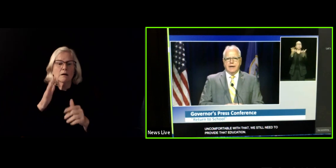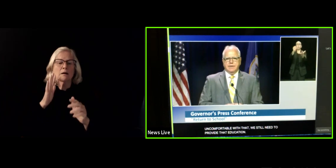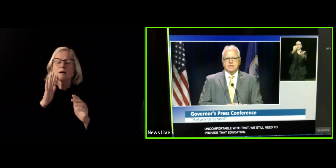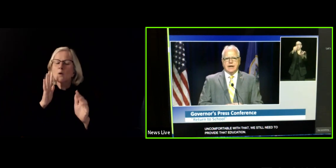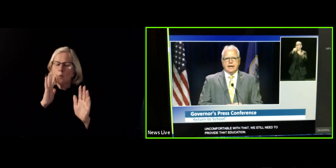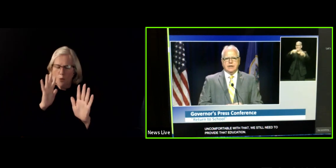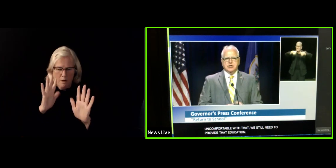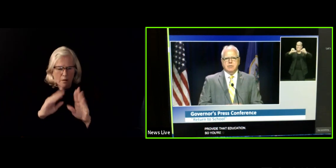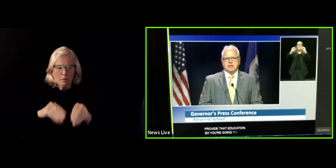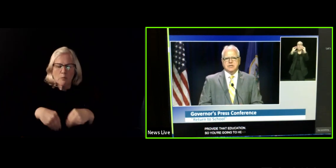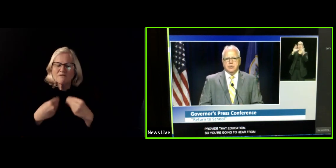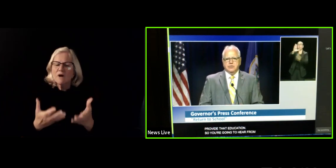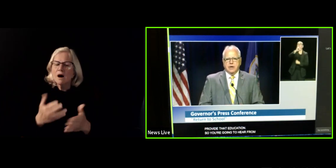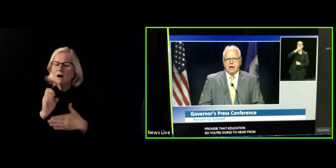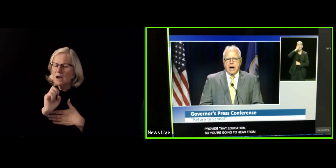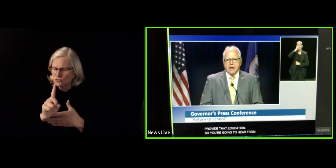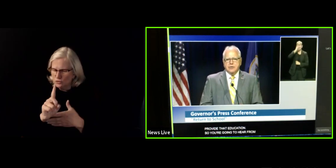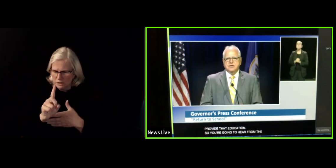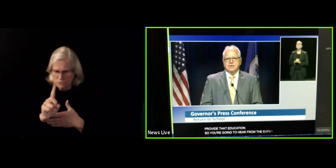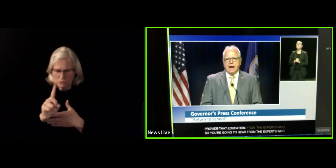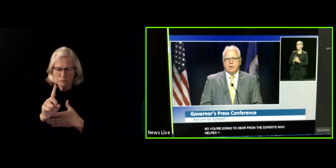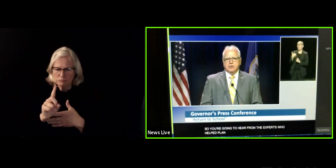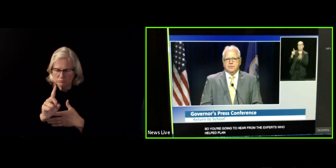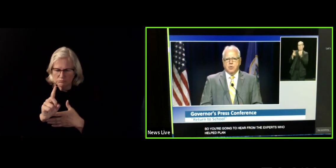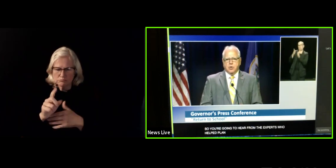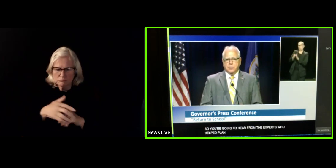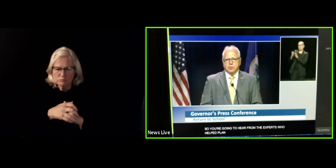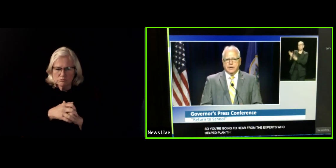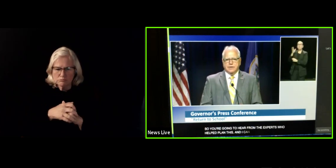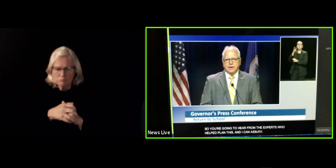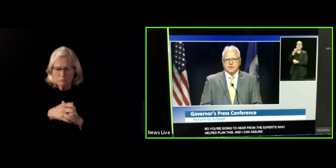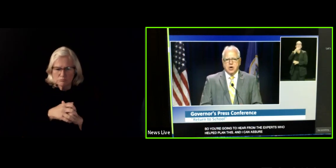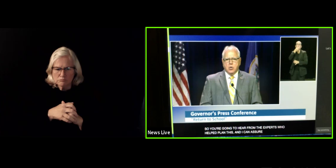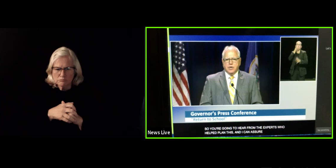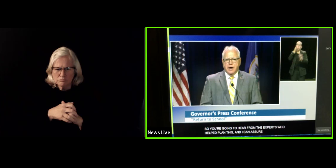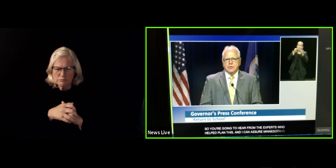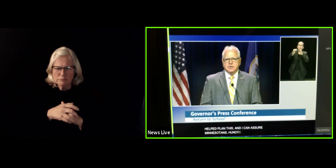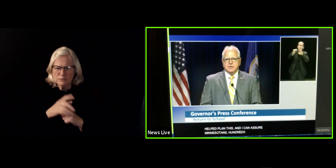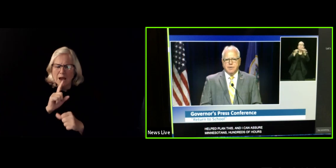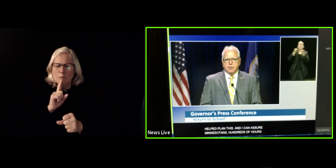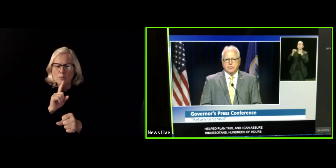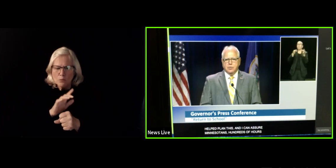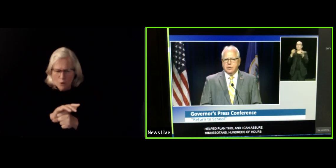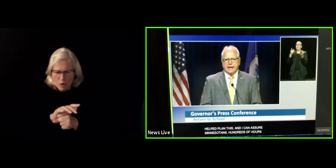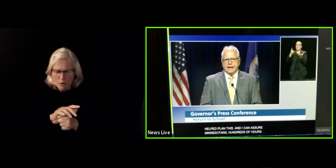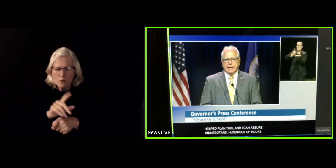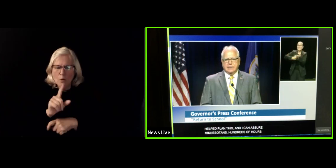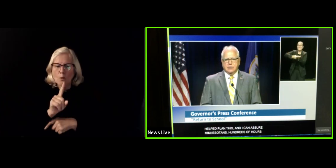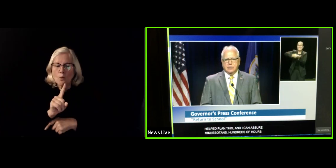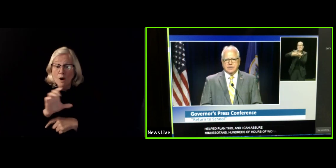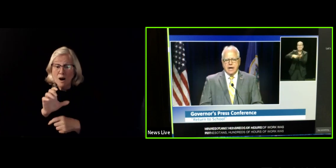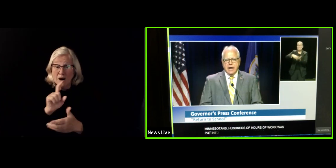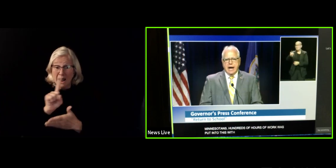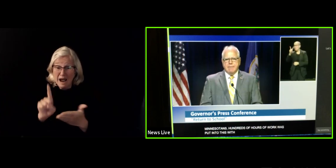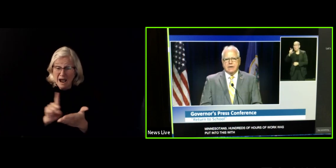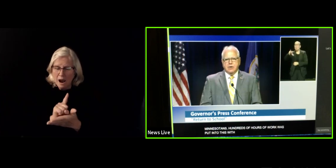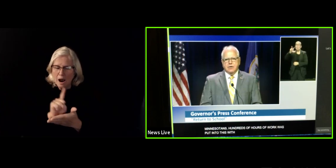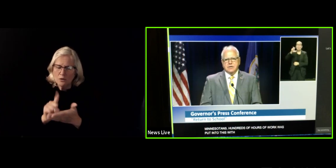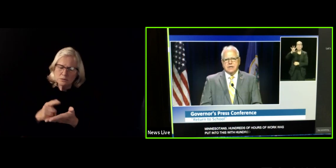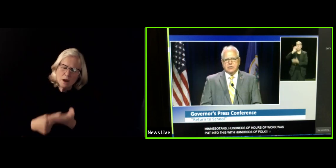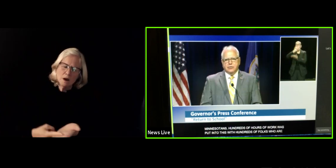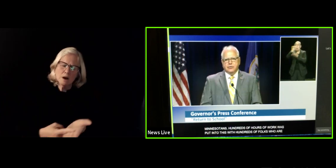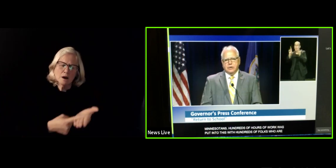plan this, and I can assure Minnesotans, hundreds of hours of work was put into this with hundreds of folks who are dedicated to this. I make note